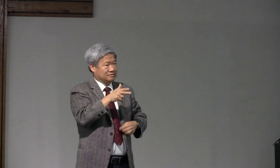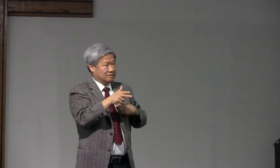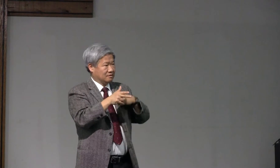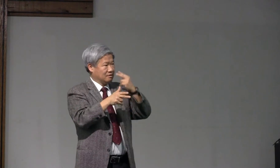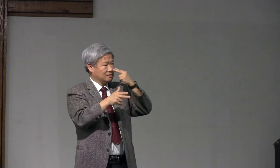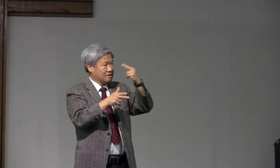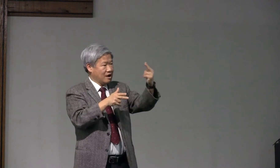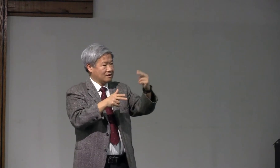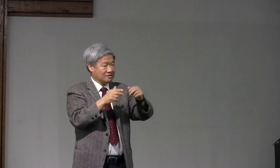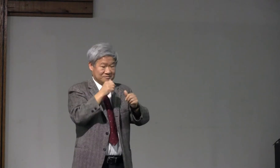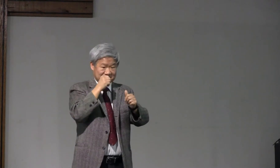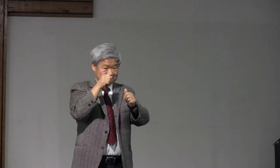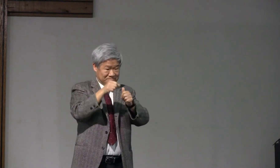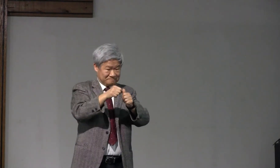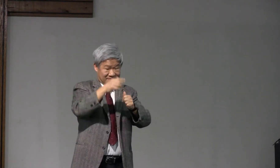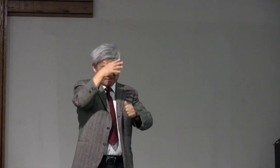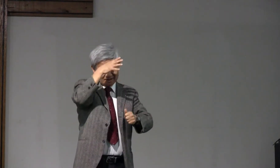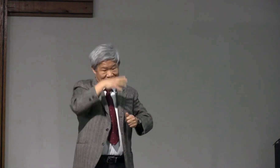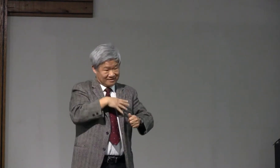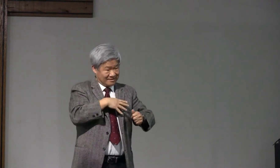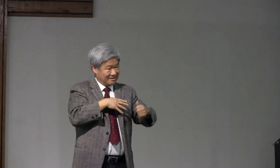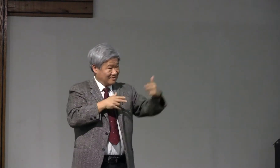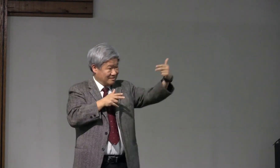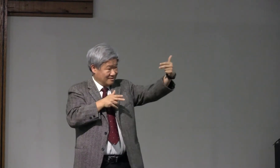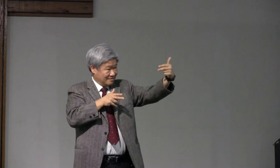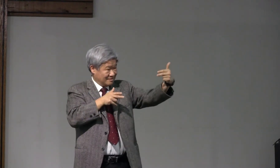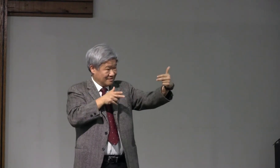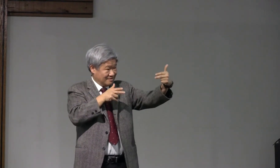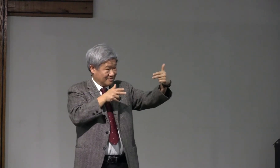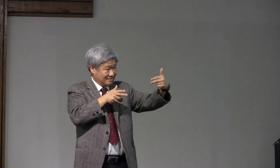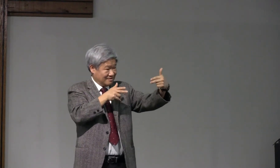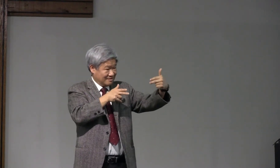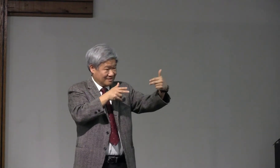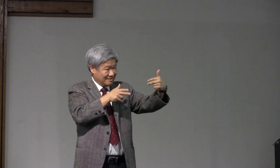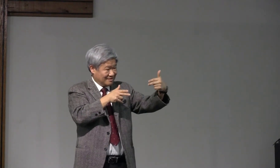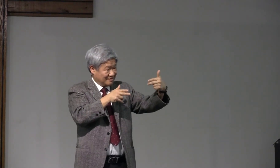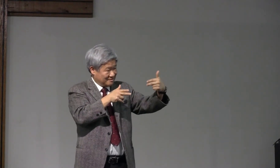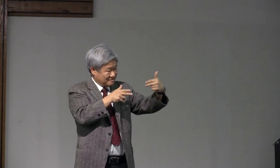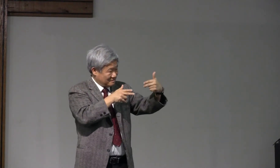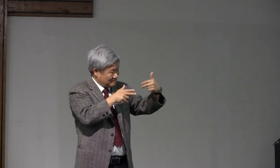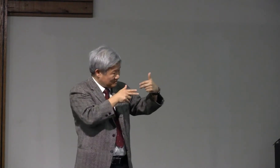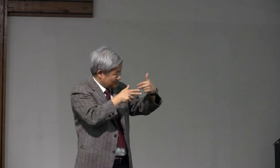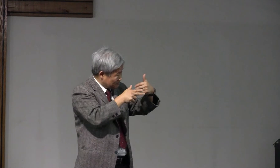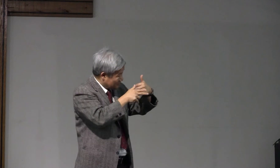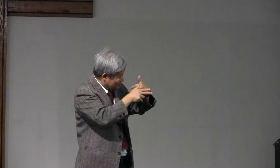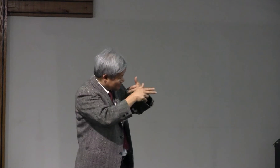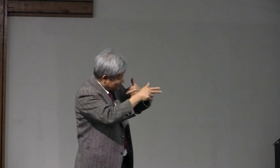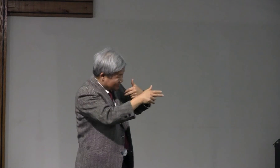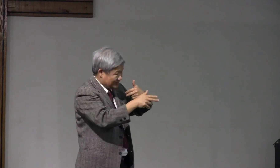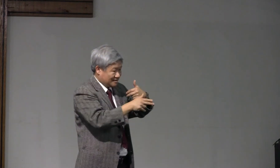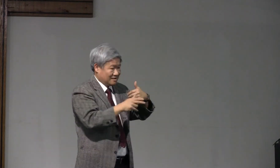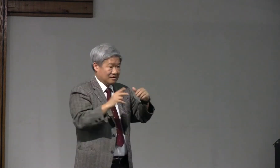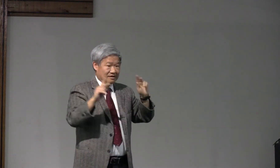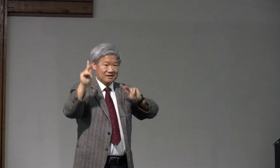We were going home and I saw a postman, or the mailman, a truck approaching and they passed each